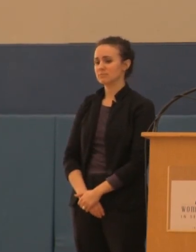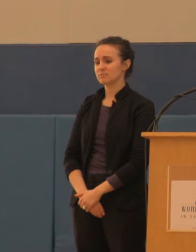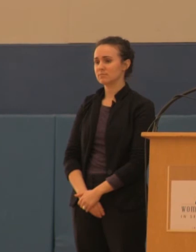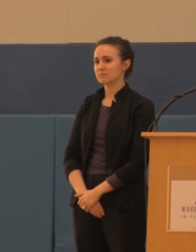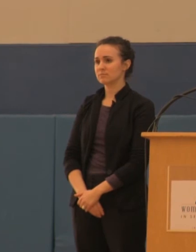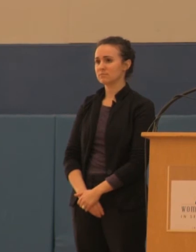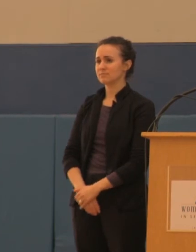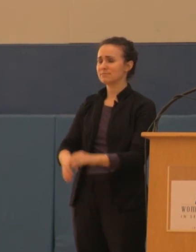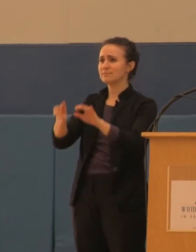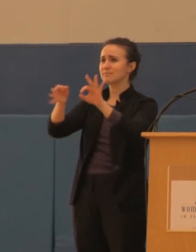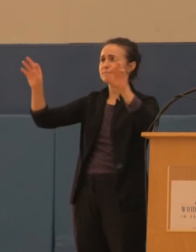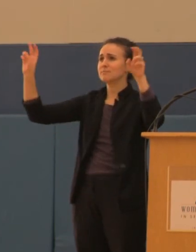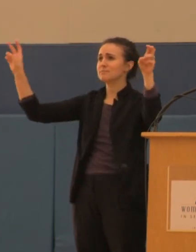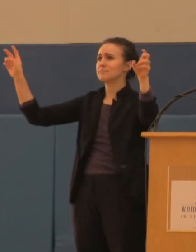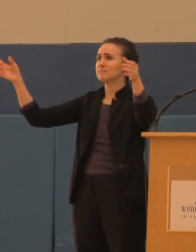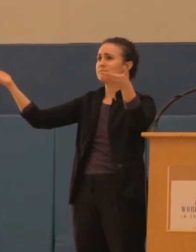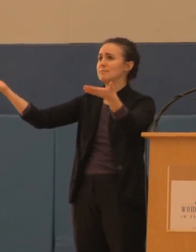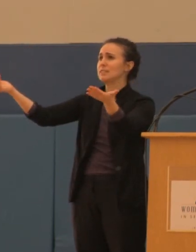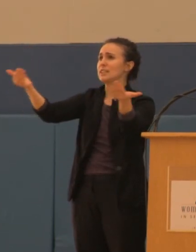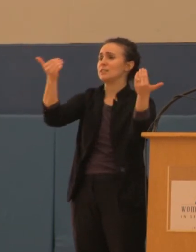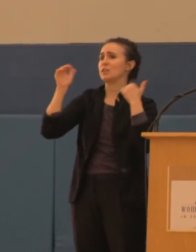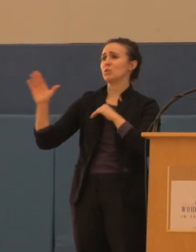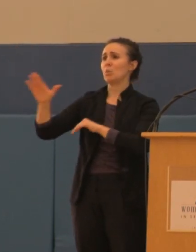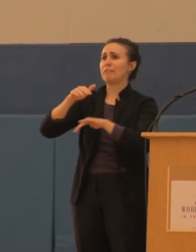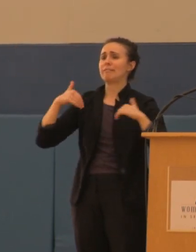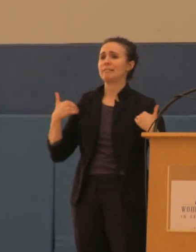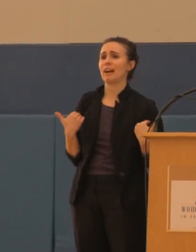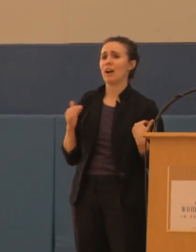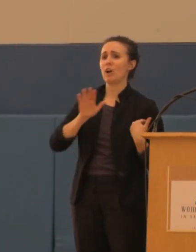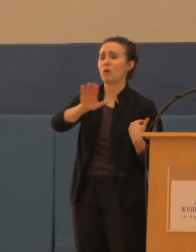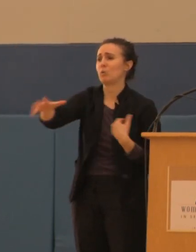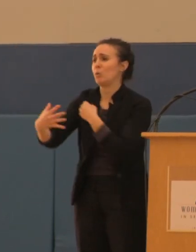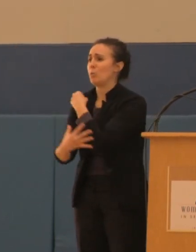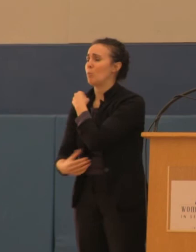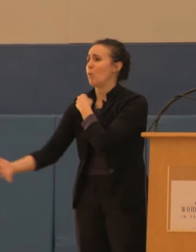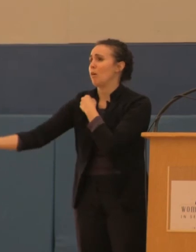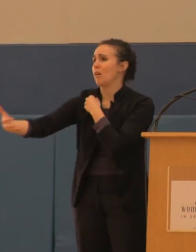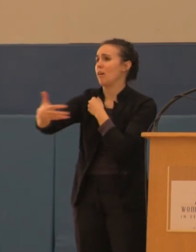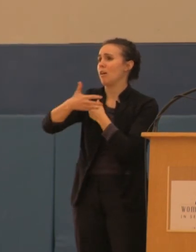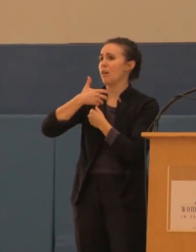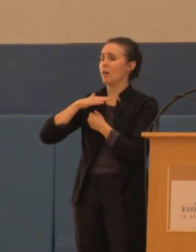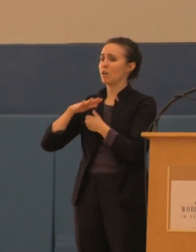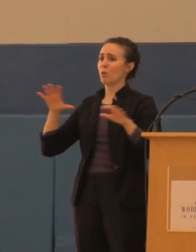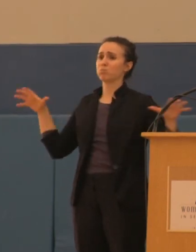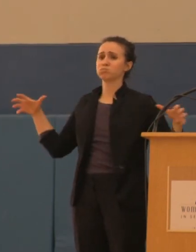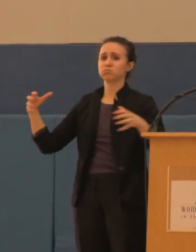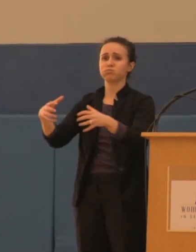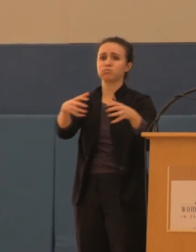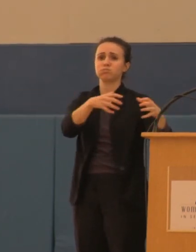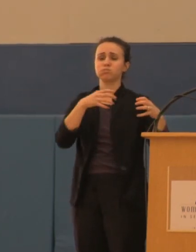Give me your tired, your poor, your huddled